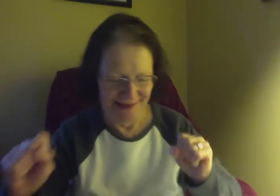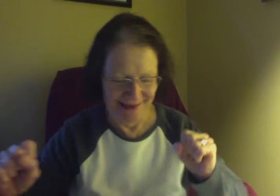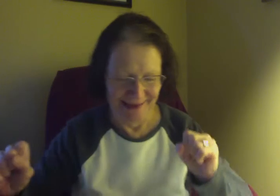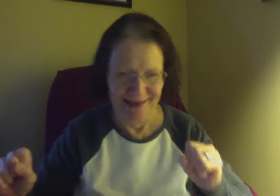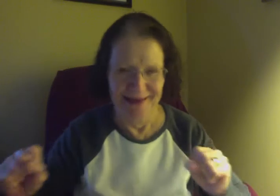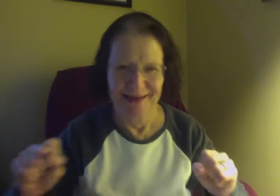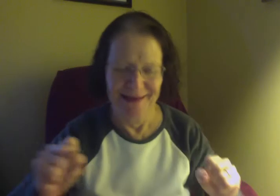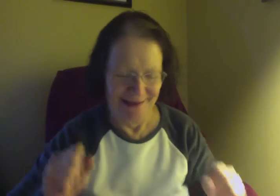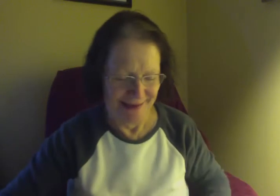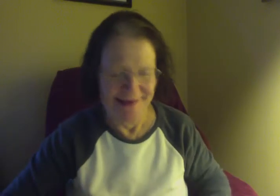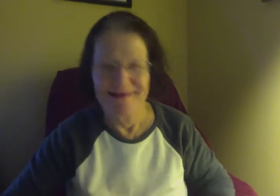Oh